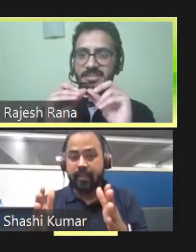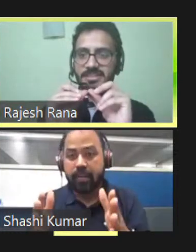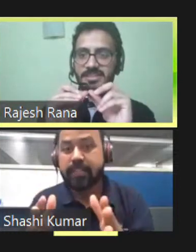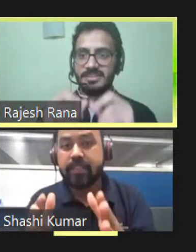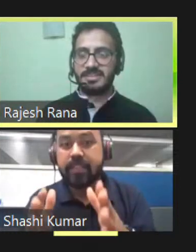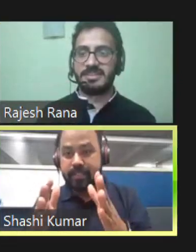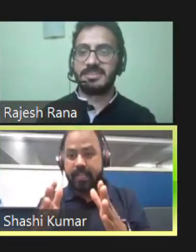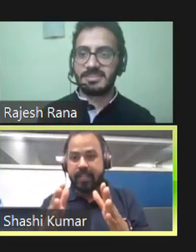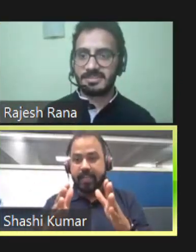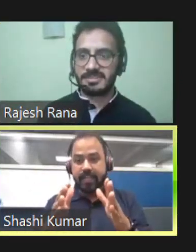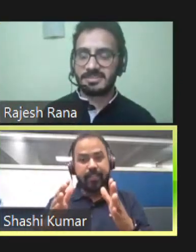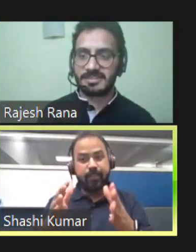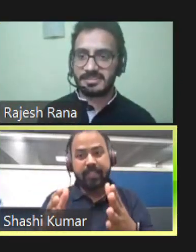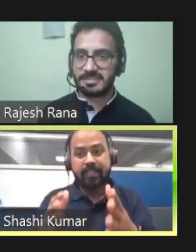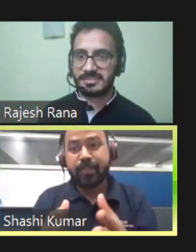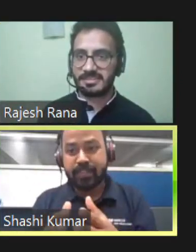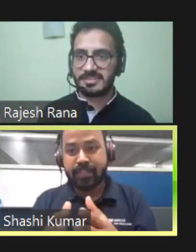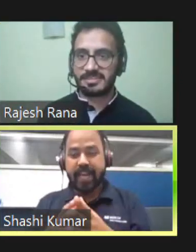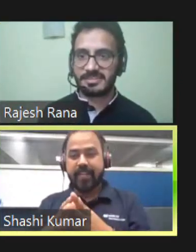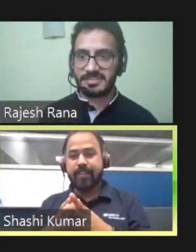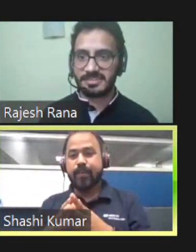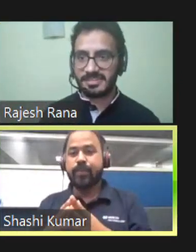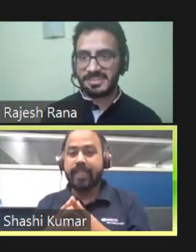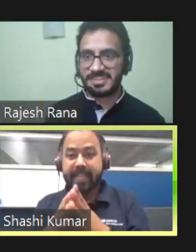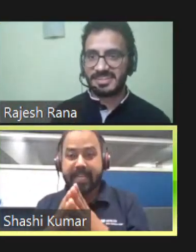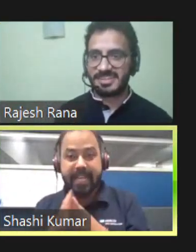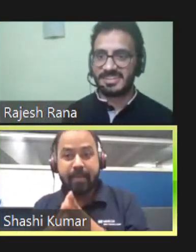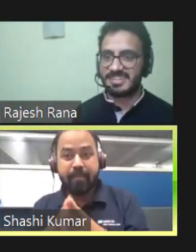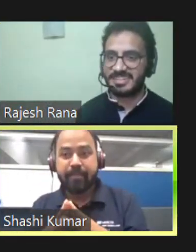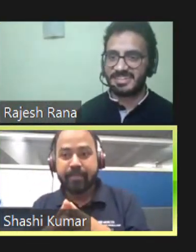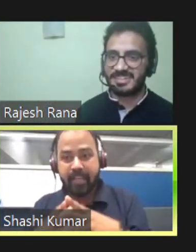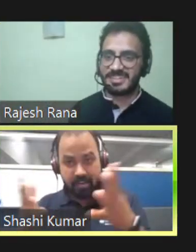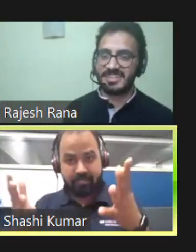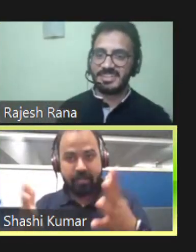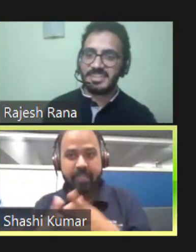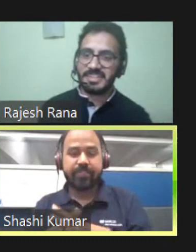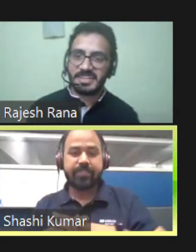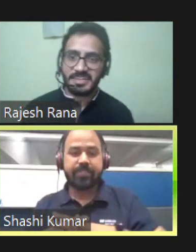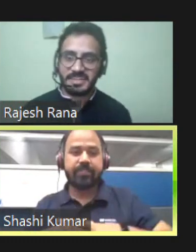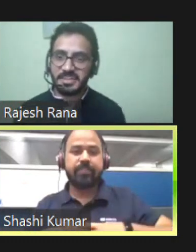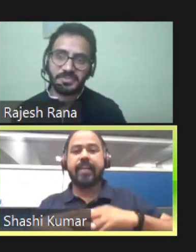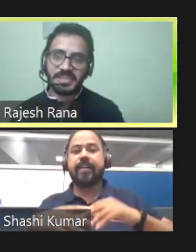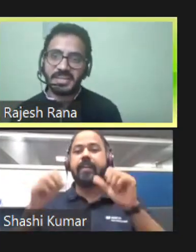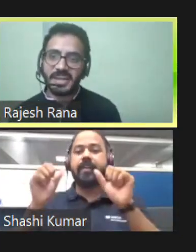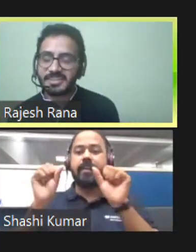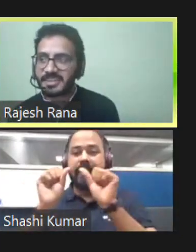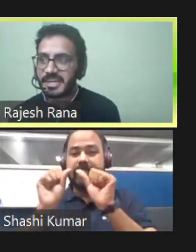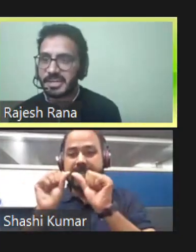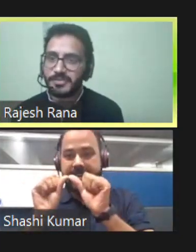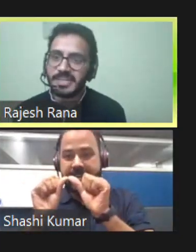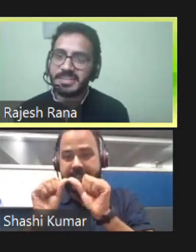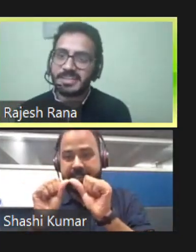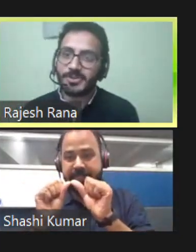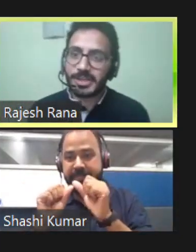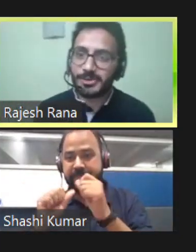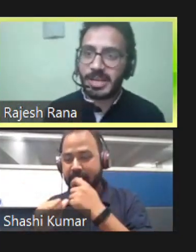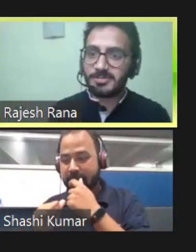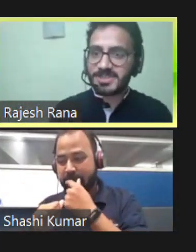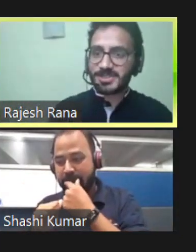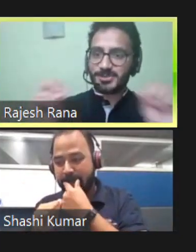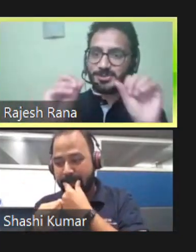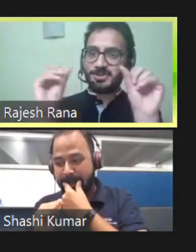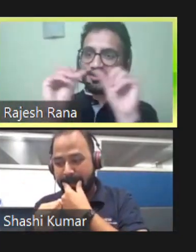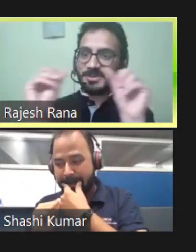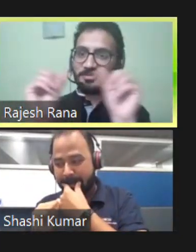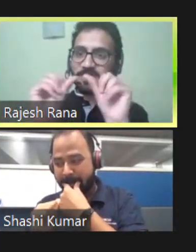important. Now, guys, just take it and then you can, sign your name in alphabet. Right? Definitely, I think it will going to